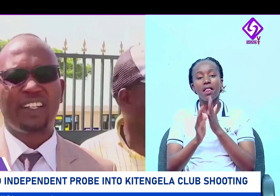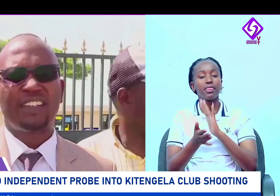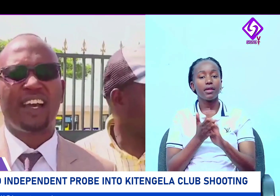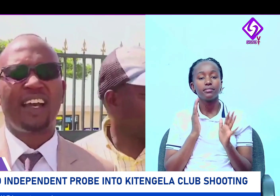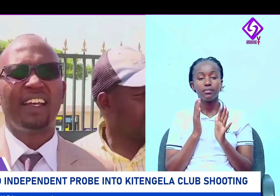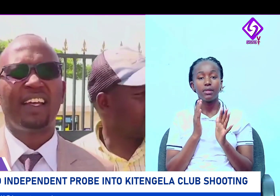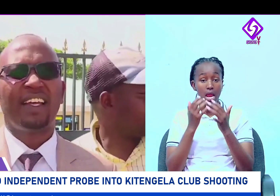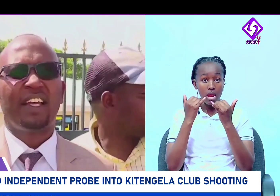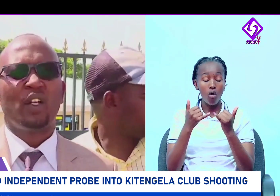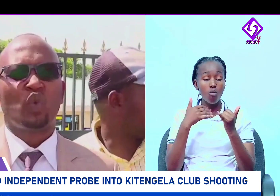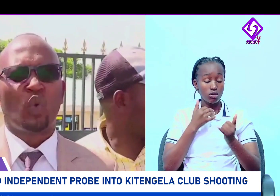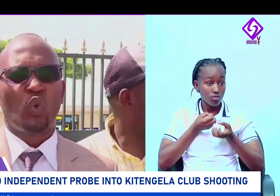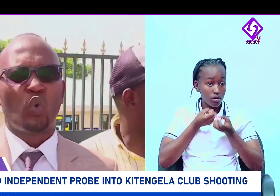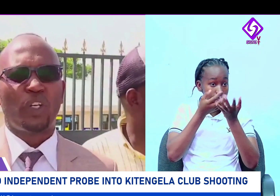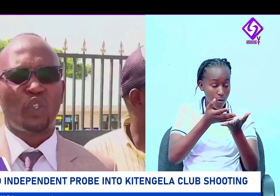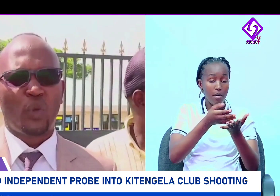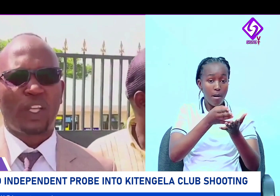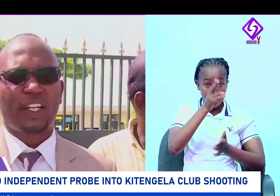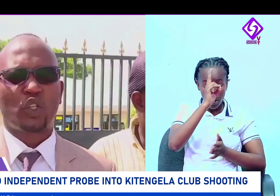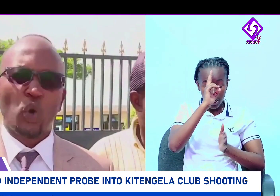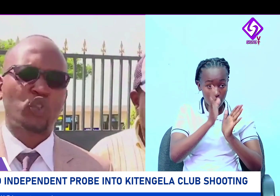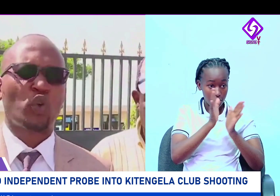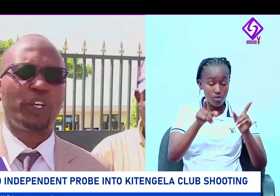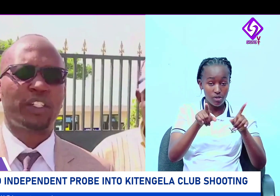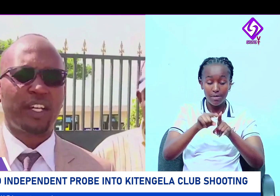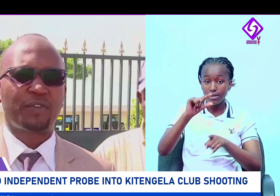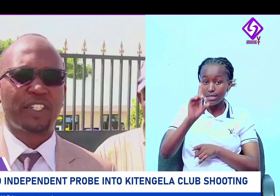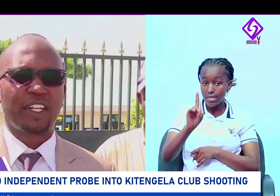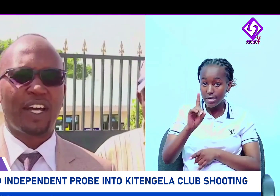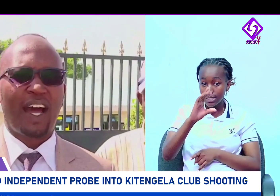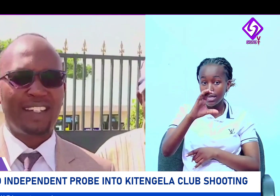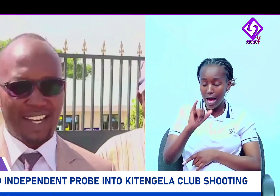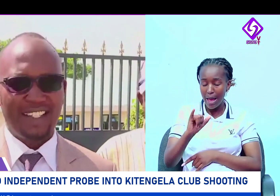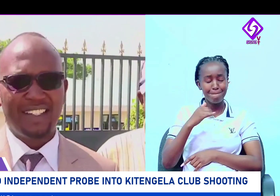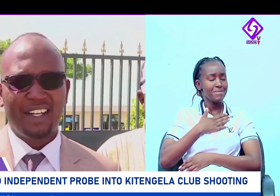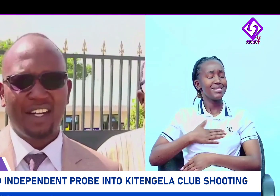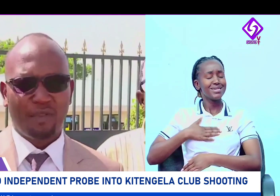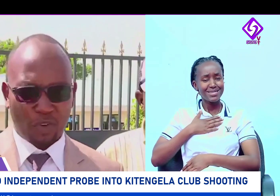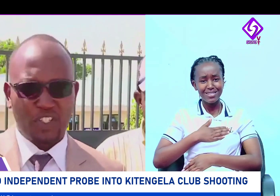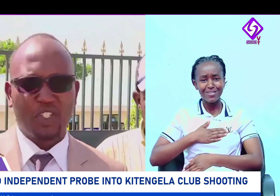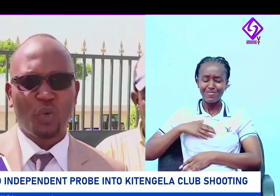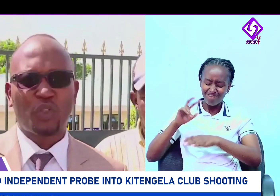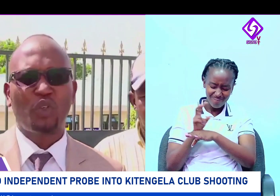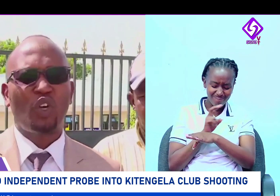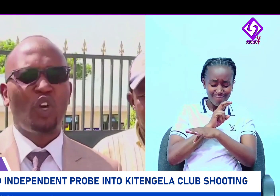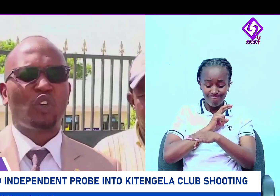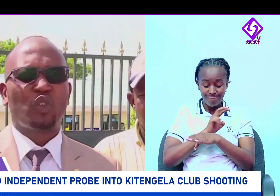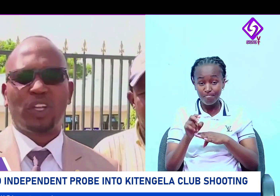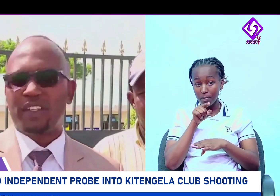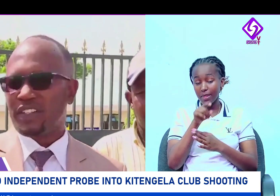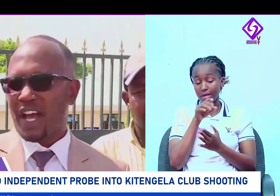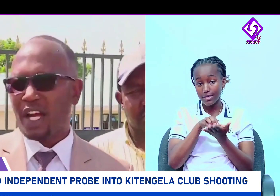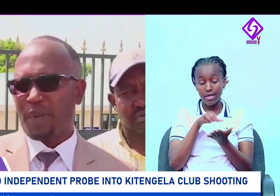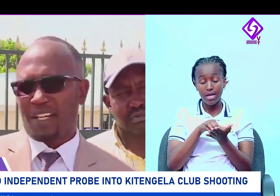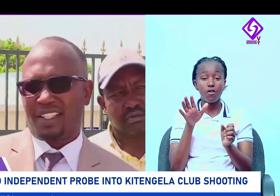DCI to ensure that no stone is left unturned for this situation so that these young men